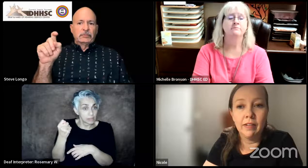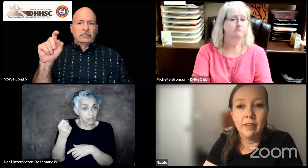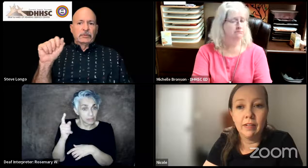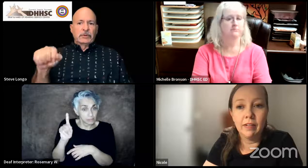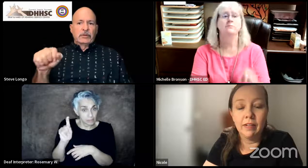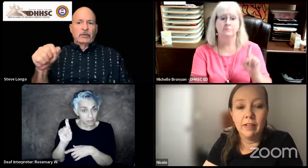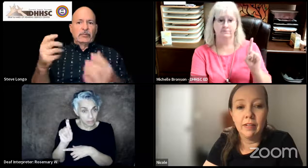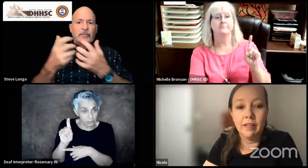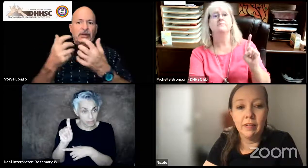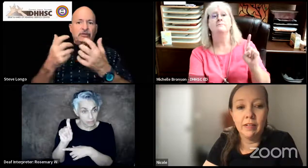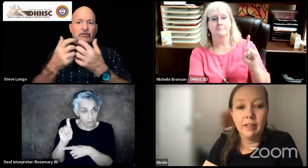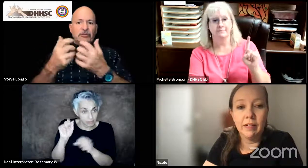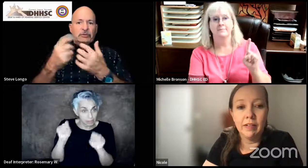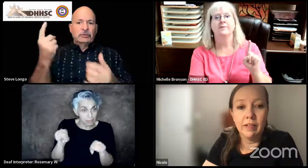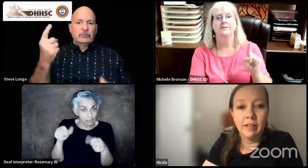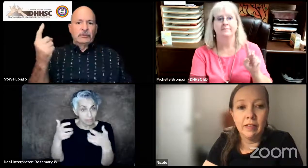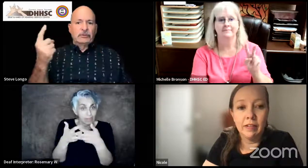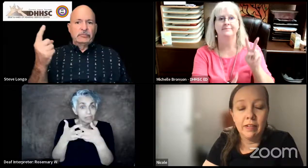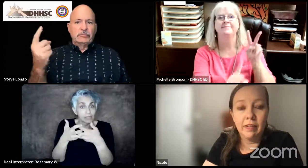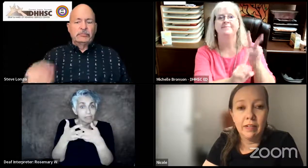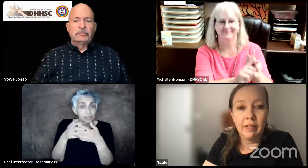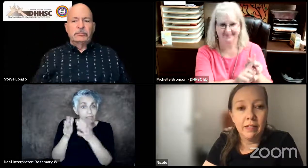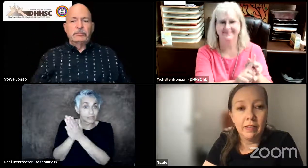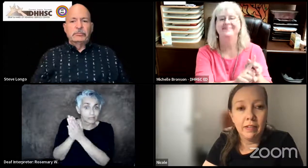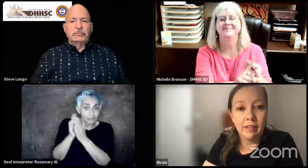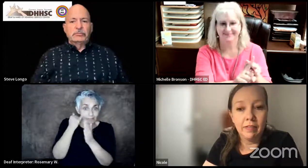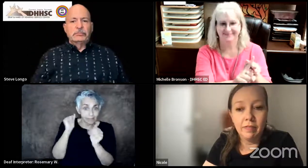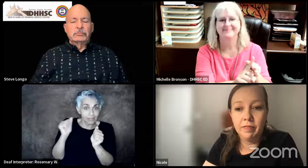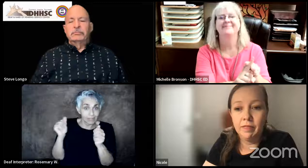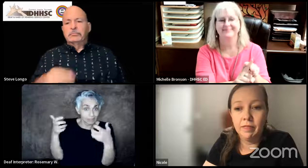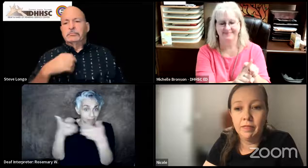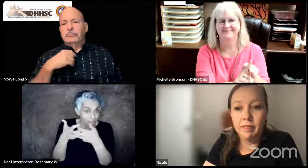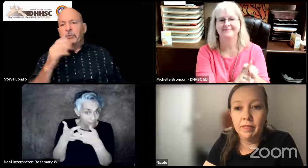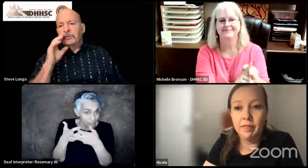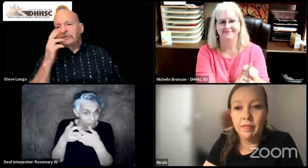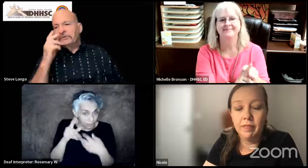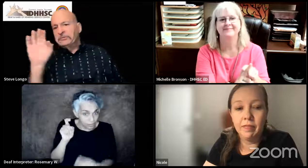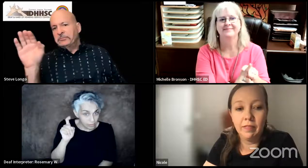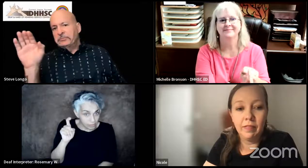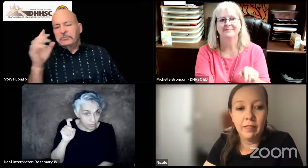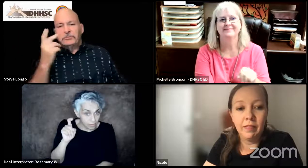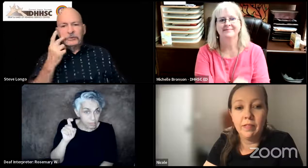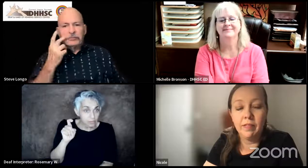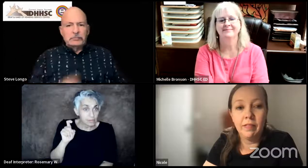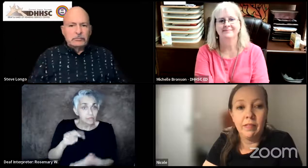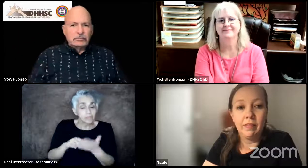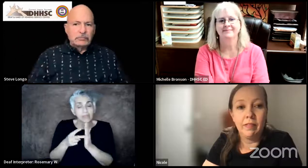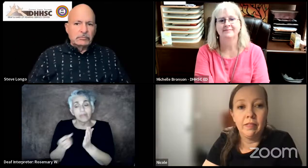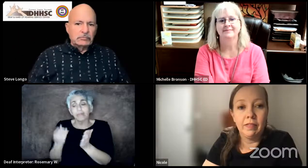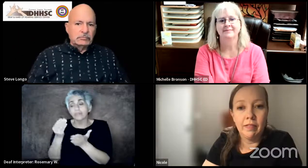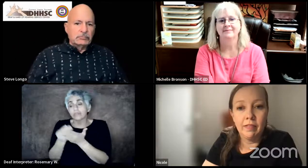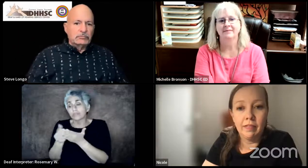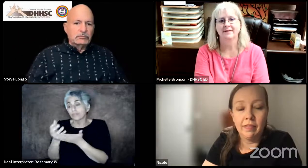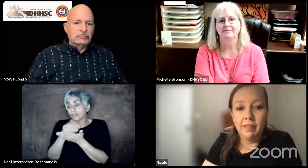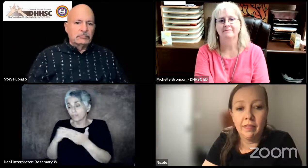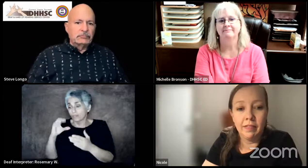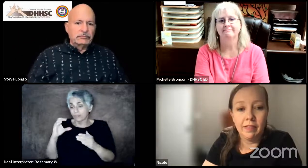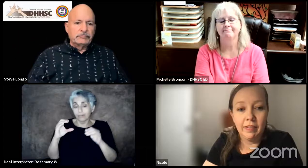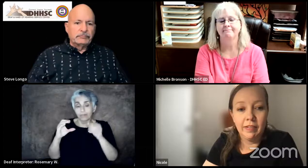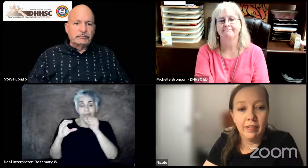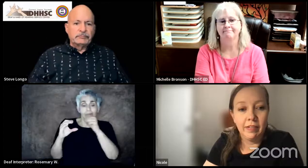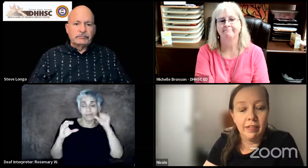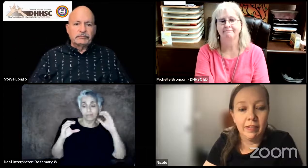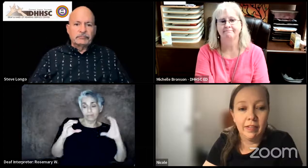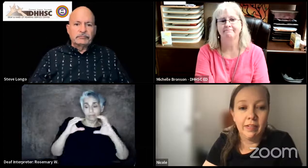think about the Giving Tuesday as an option and see if we can get a match for that.